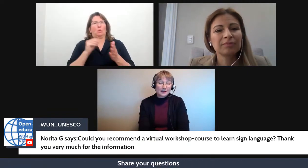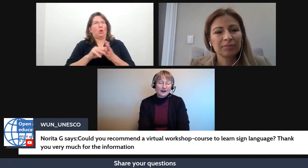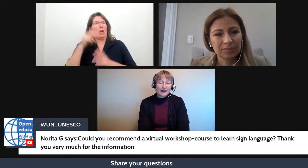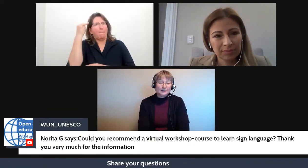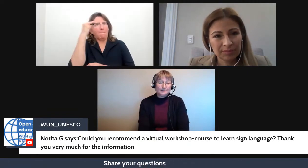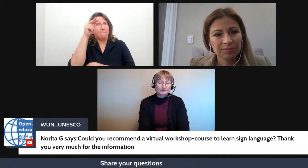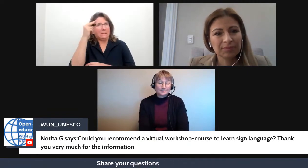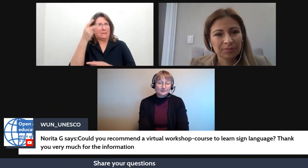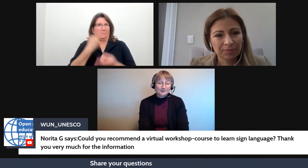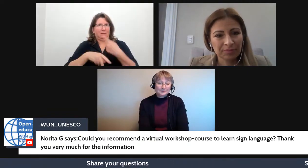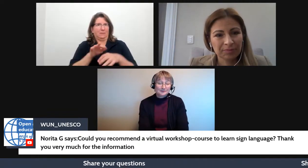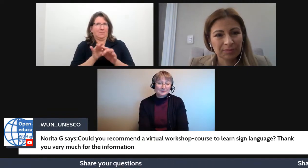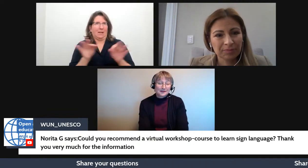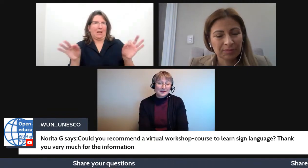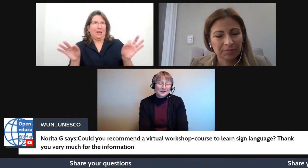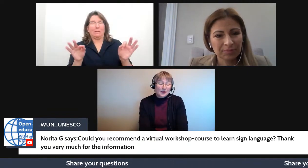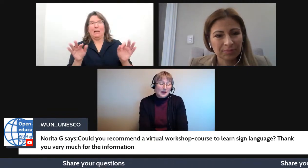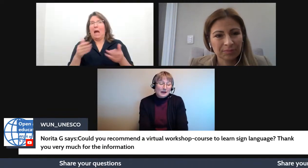country.